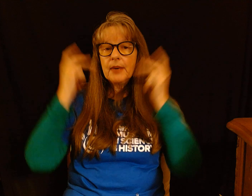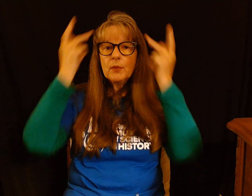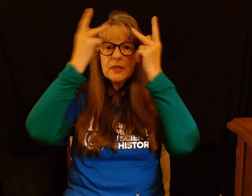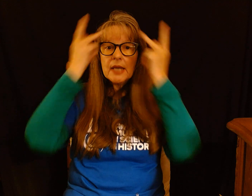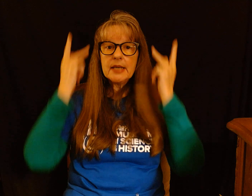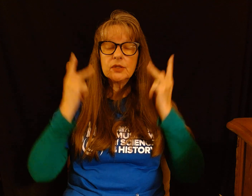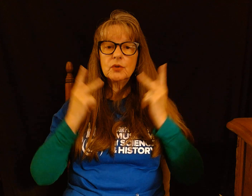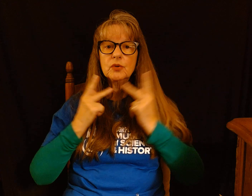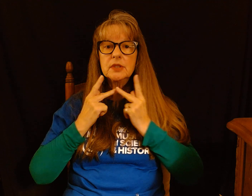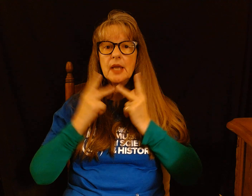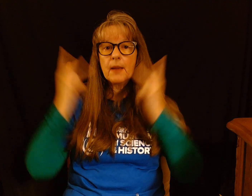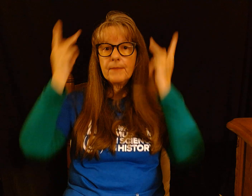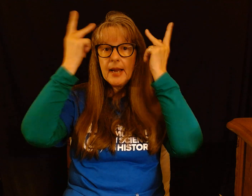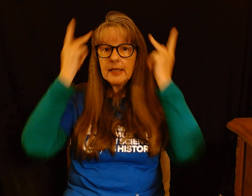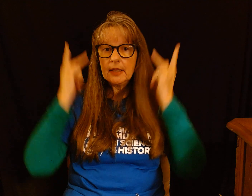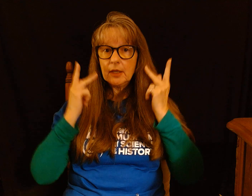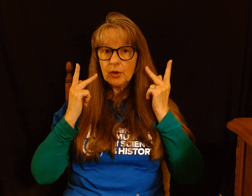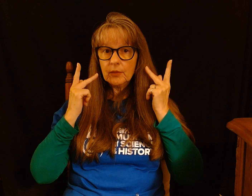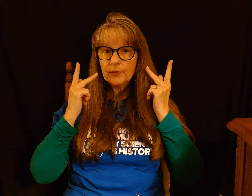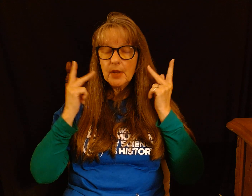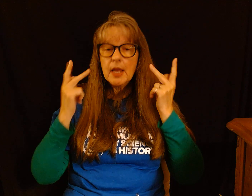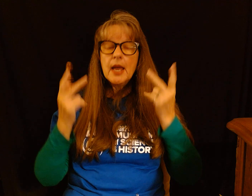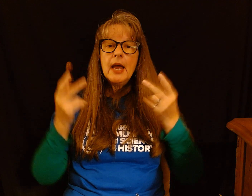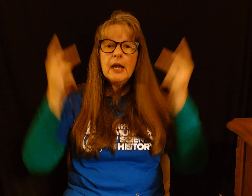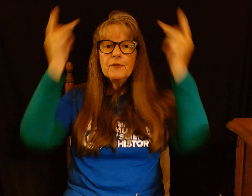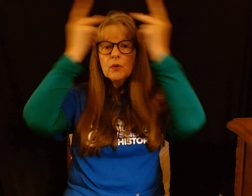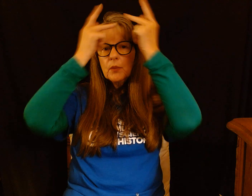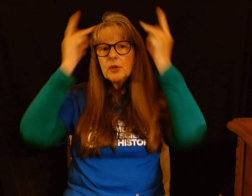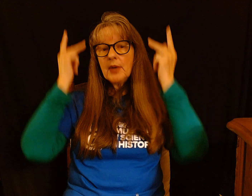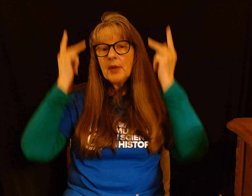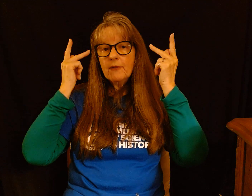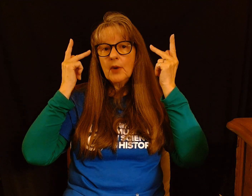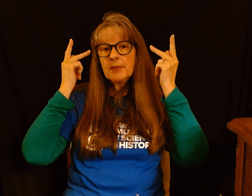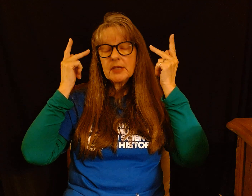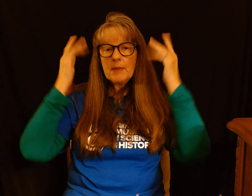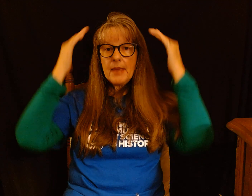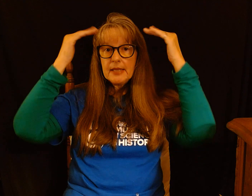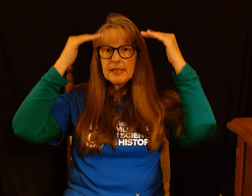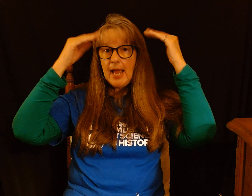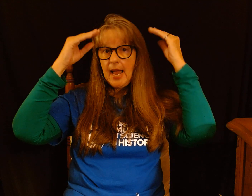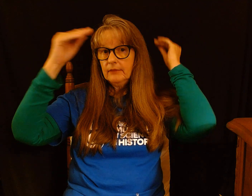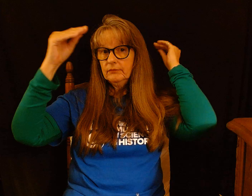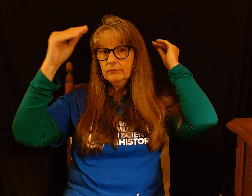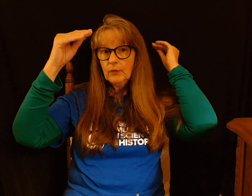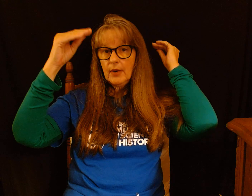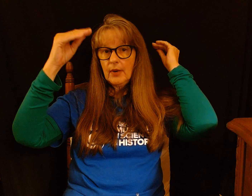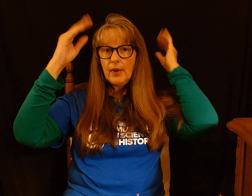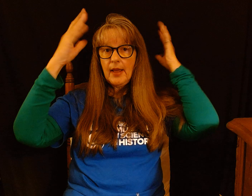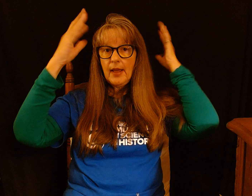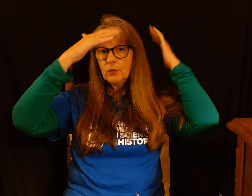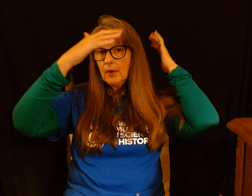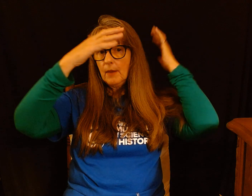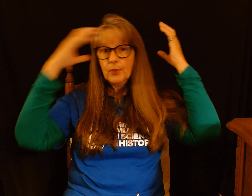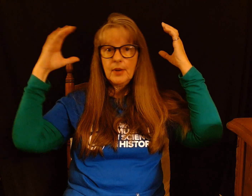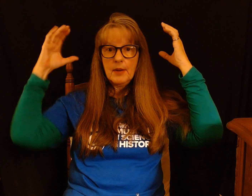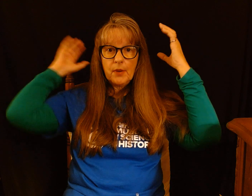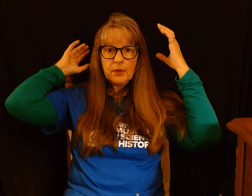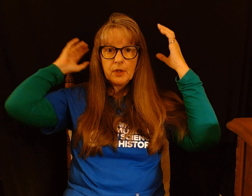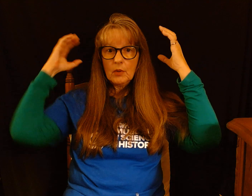wouldn't tie it. So you could say a pioneer. And if you only want to do it halfway, because a man's hat, right, they would have a brim that would go